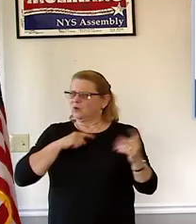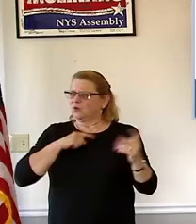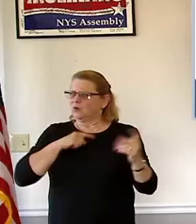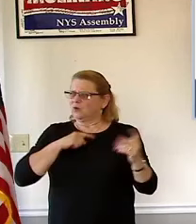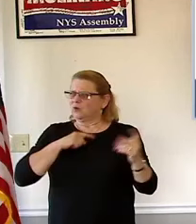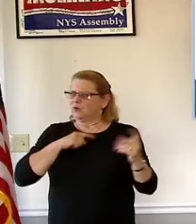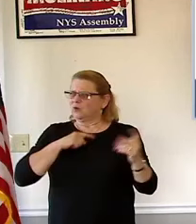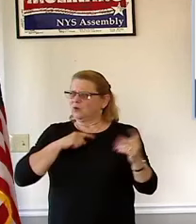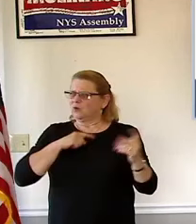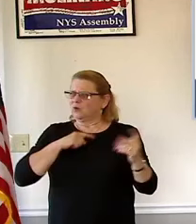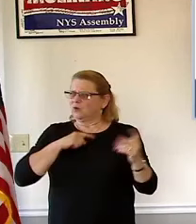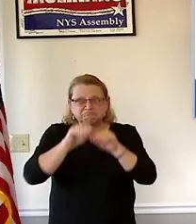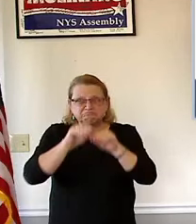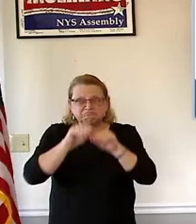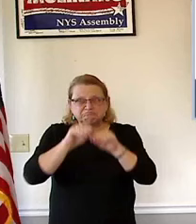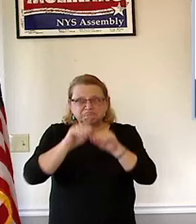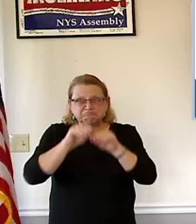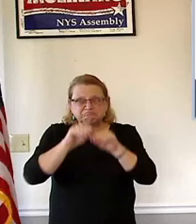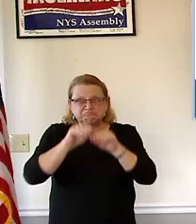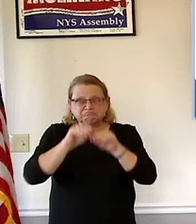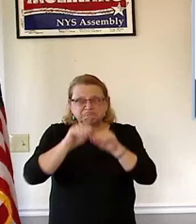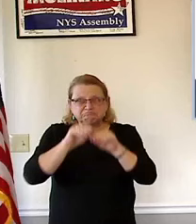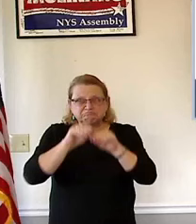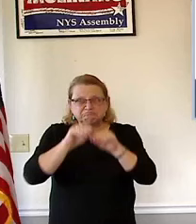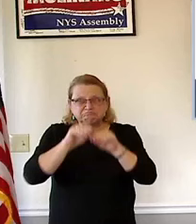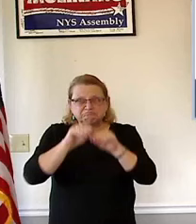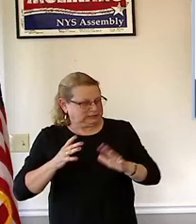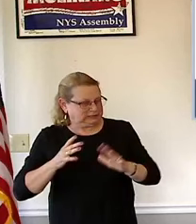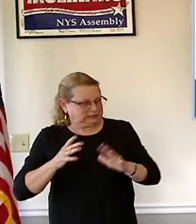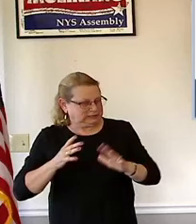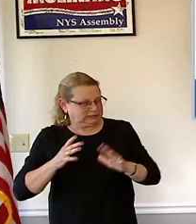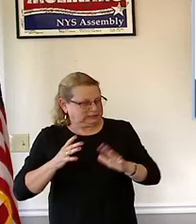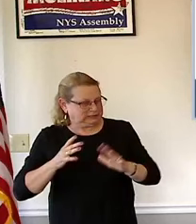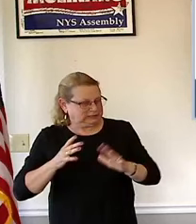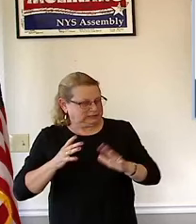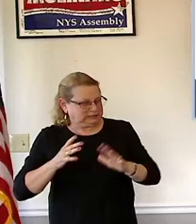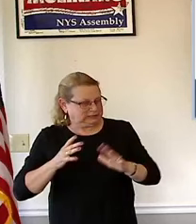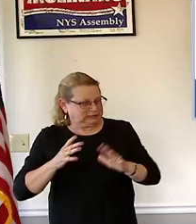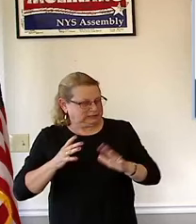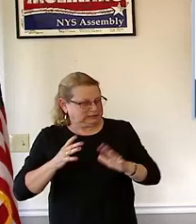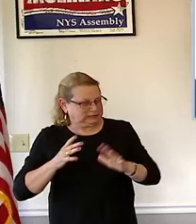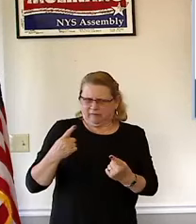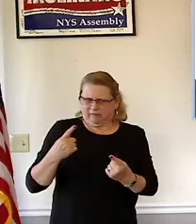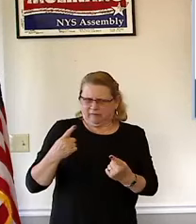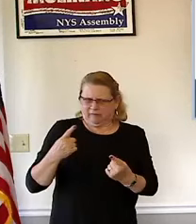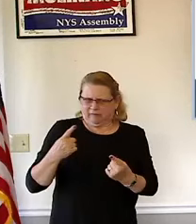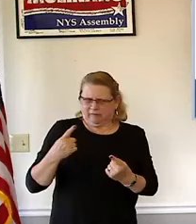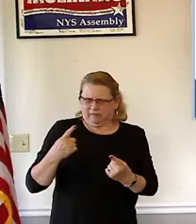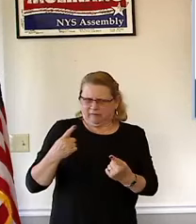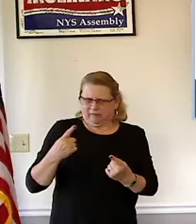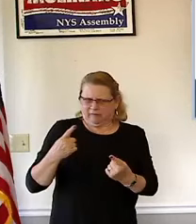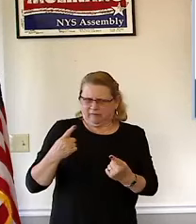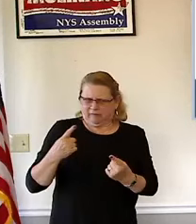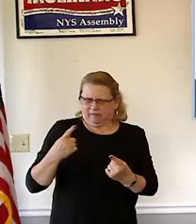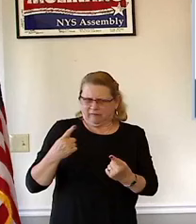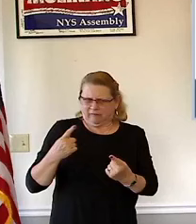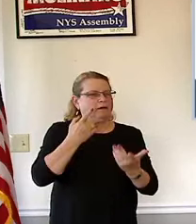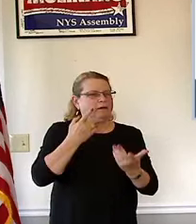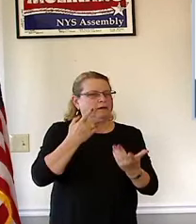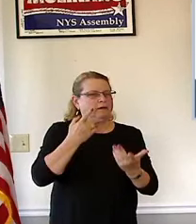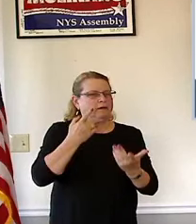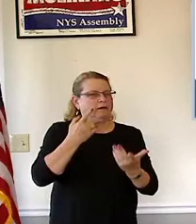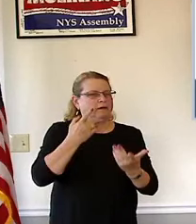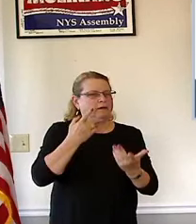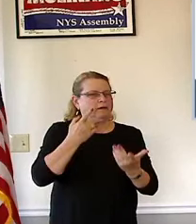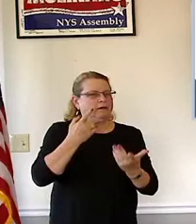infectious disease, but also, any infectious disease with some regularity with those related to STDs, right? So we this is sort